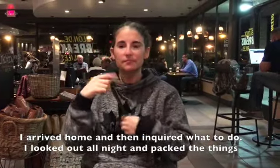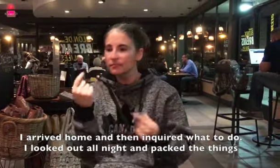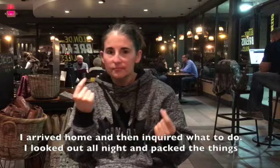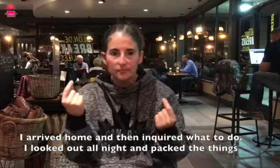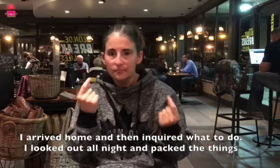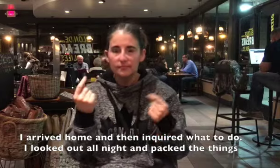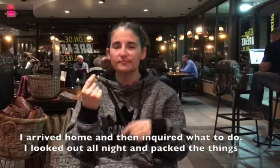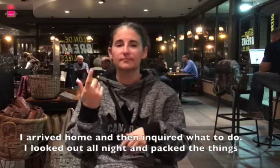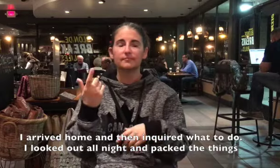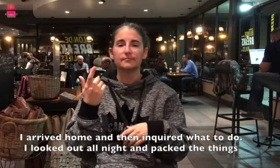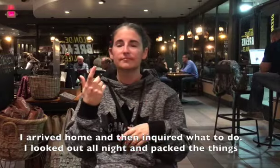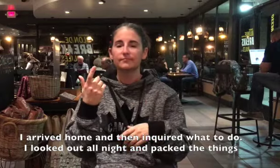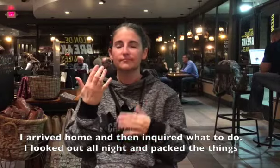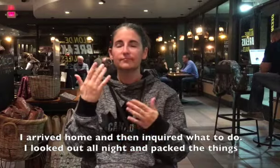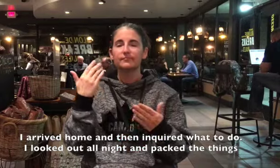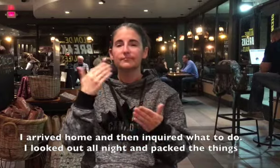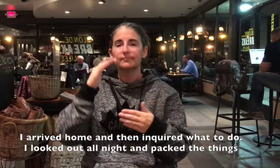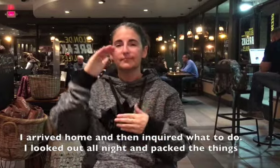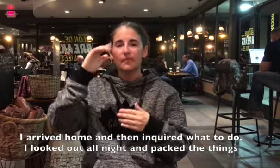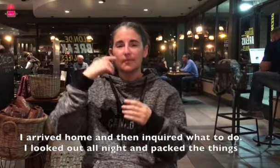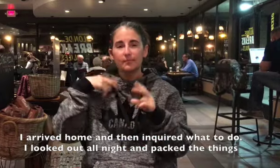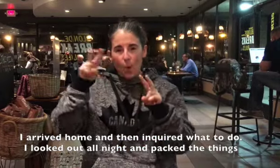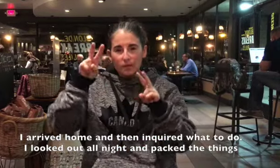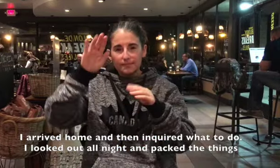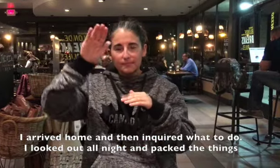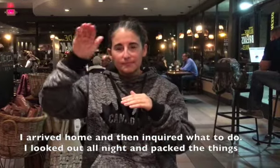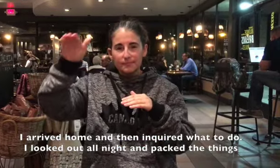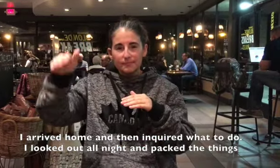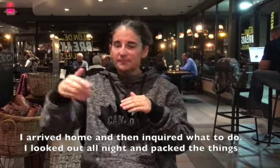looked out all night and packed the things